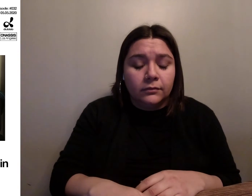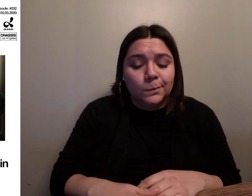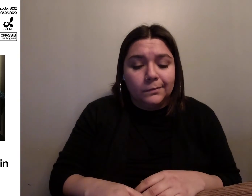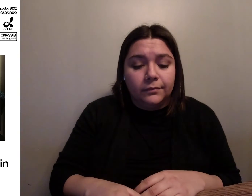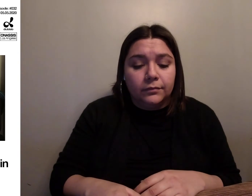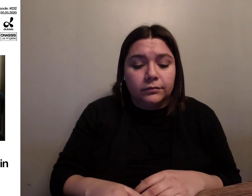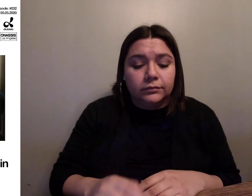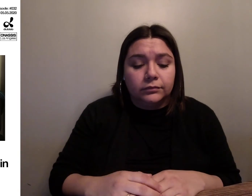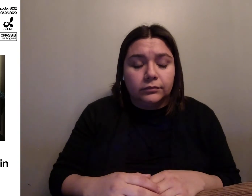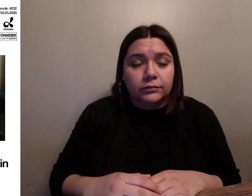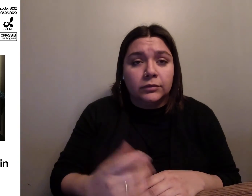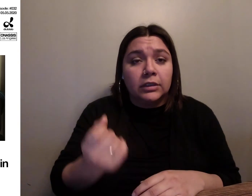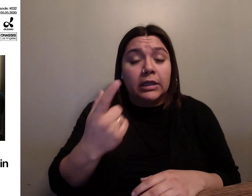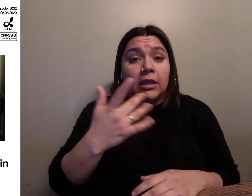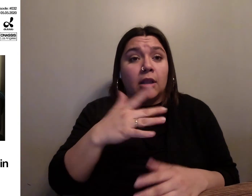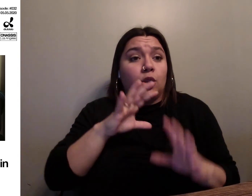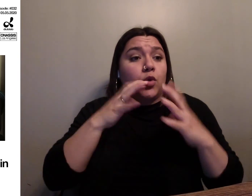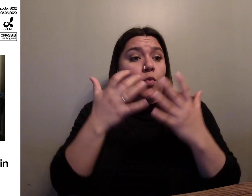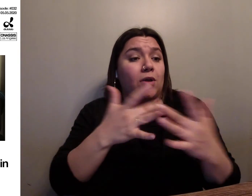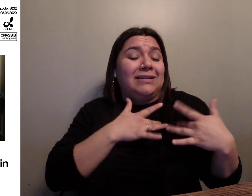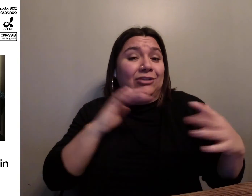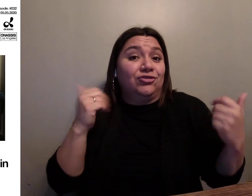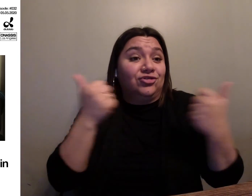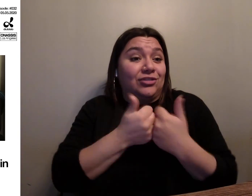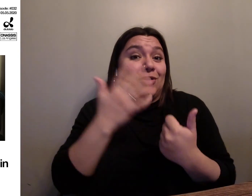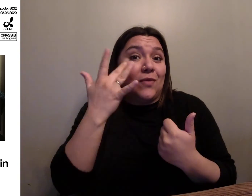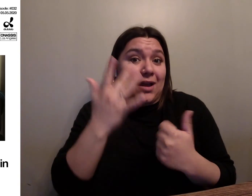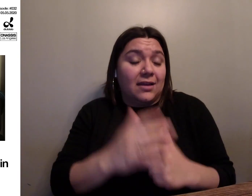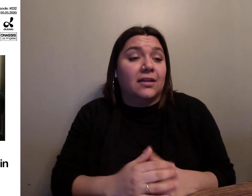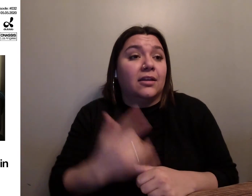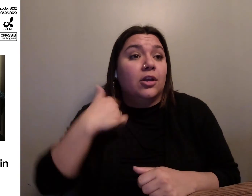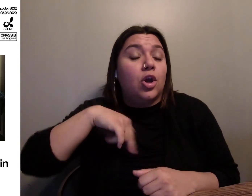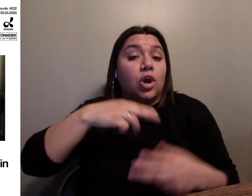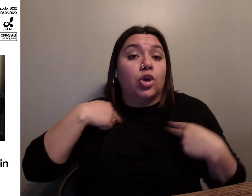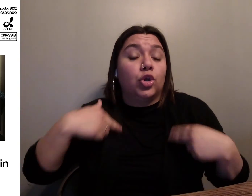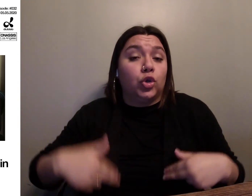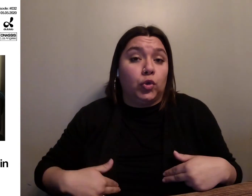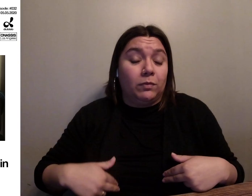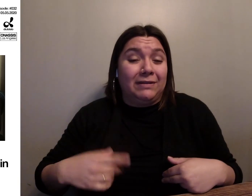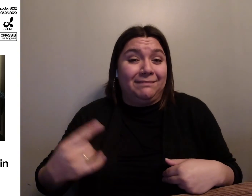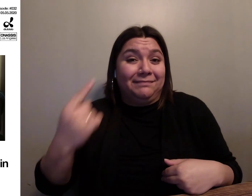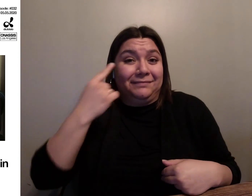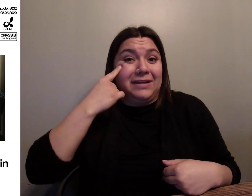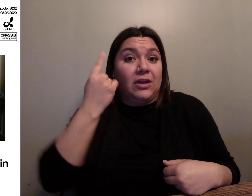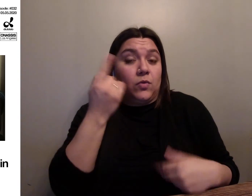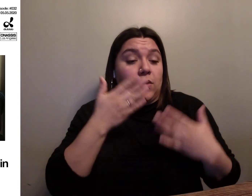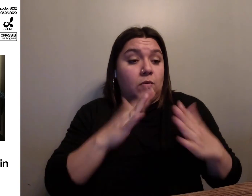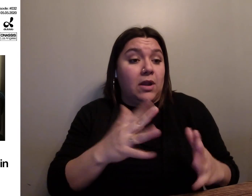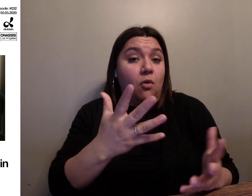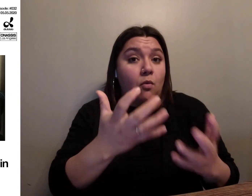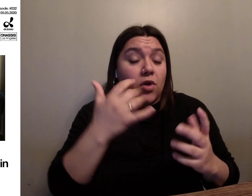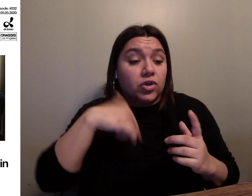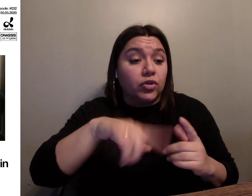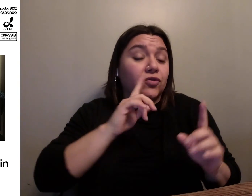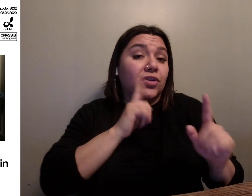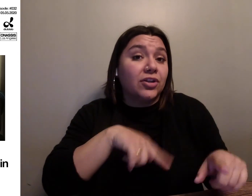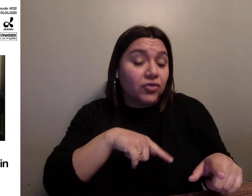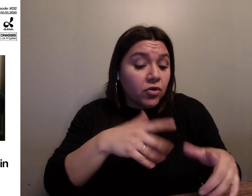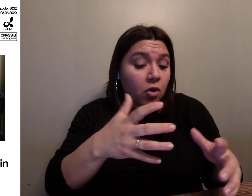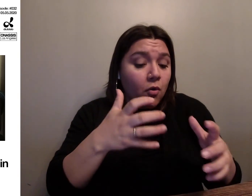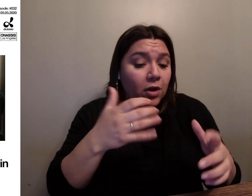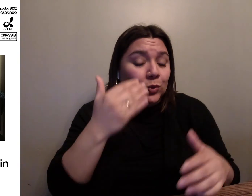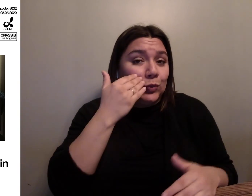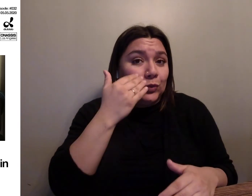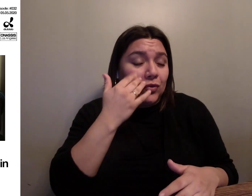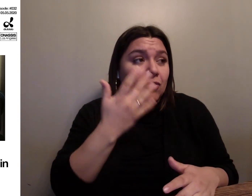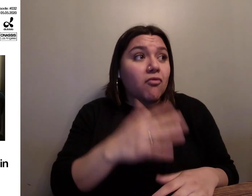the truths of the universe, but we're not going to ever get those. One of the other things that Paul